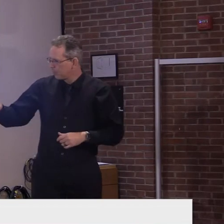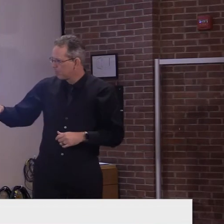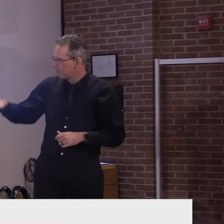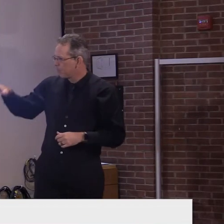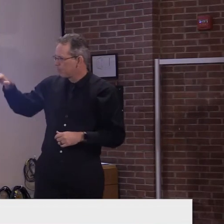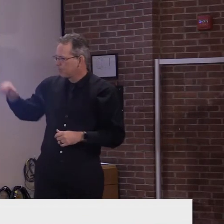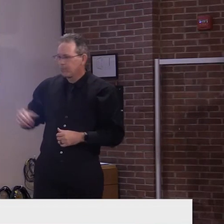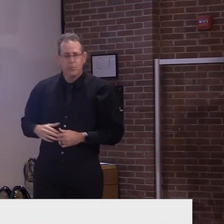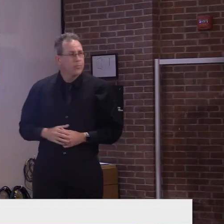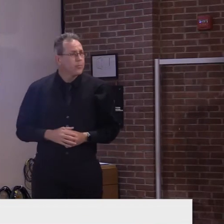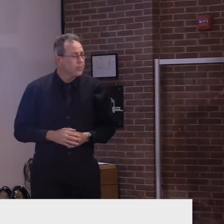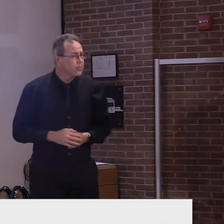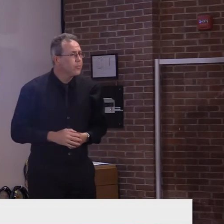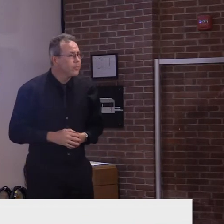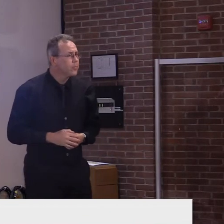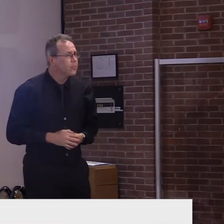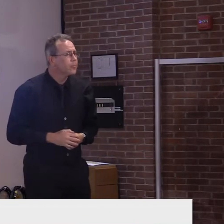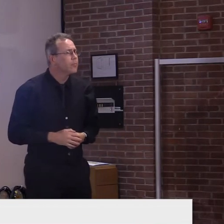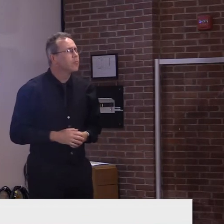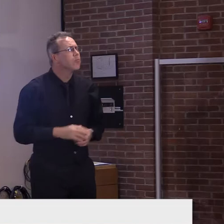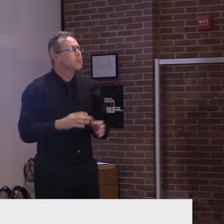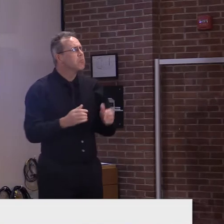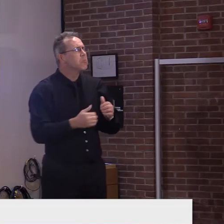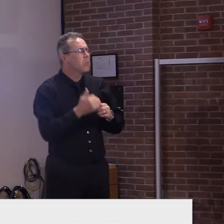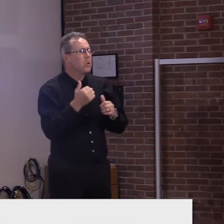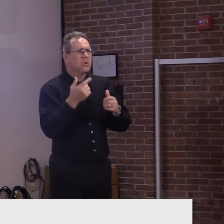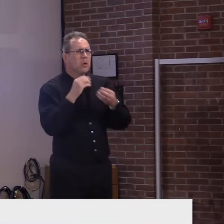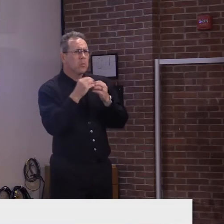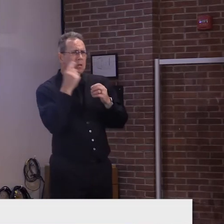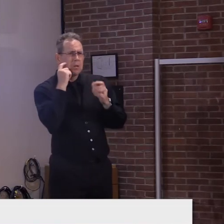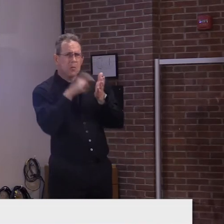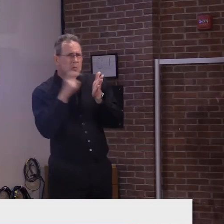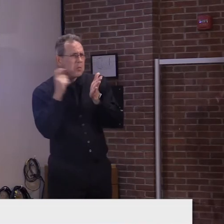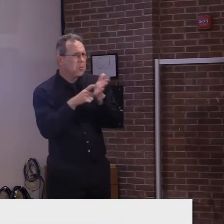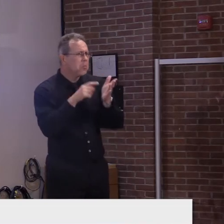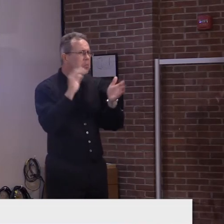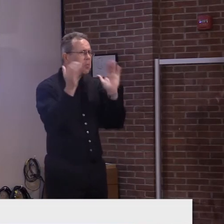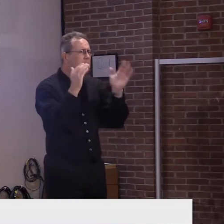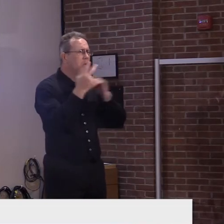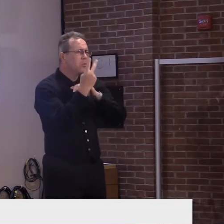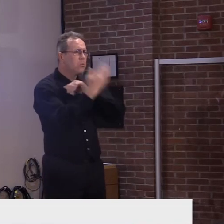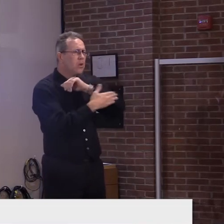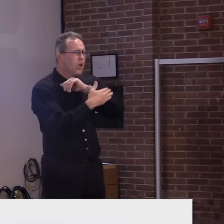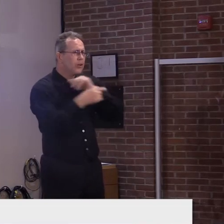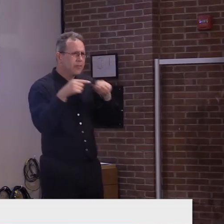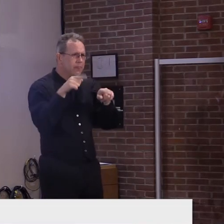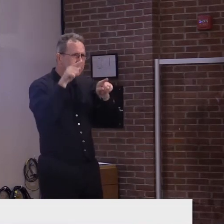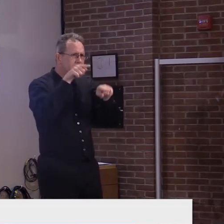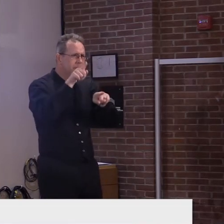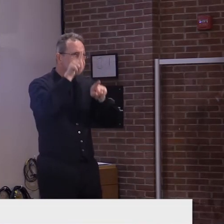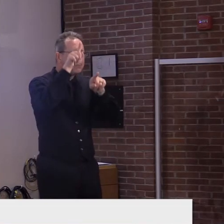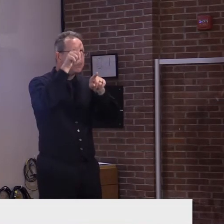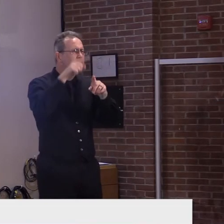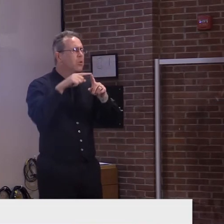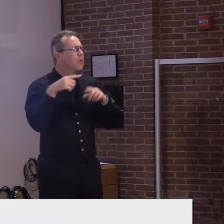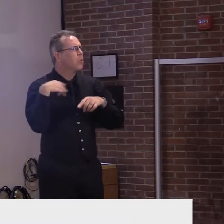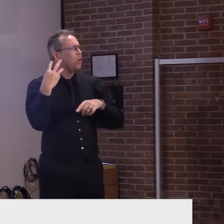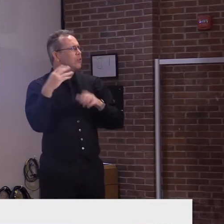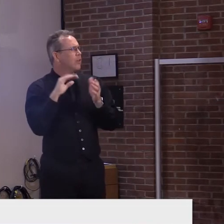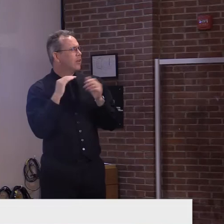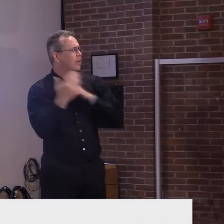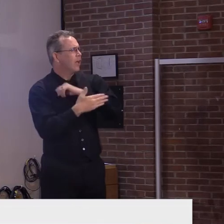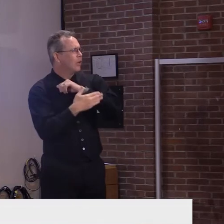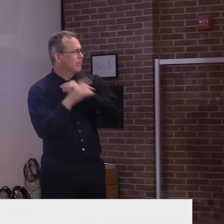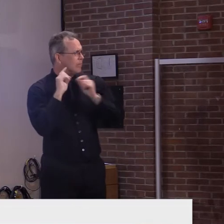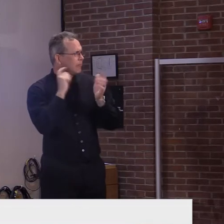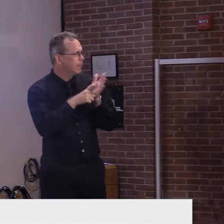from. And many of the other counties are following a similar trajectory, with the exception of Washington County, which has seen its cases rise